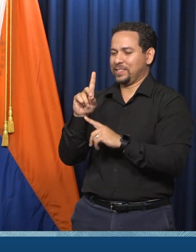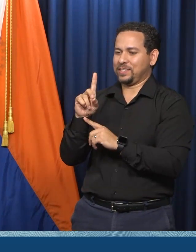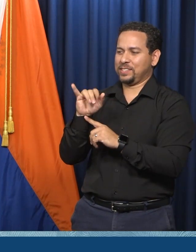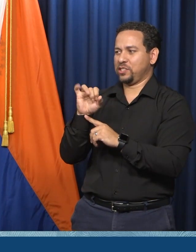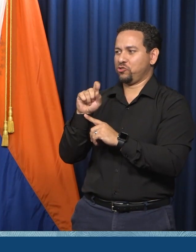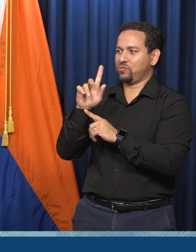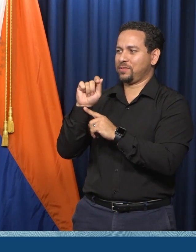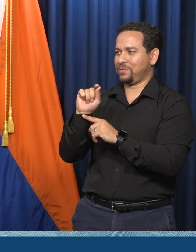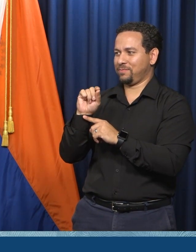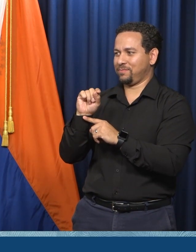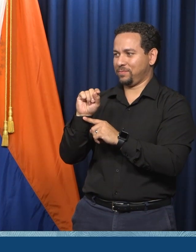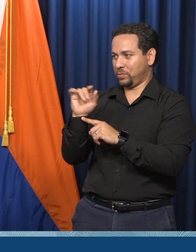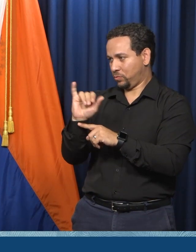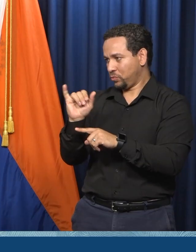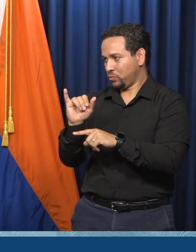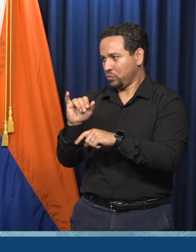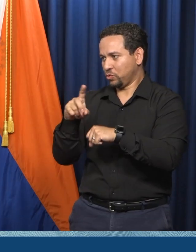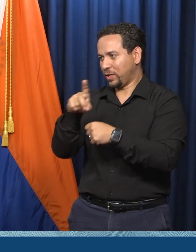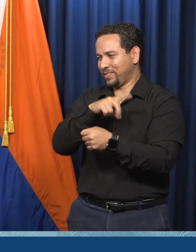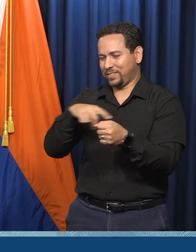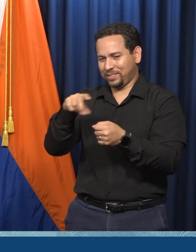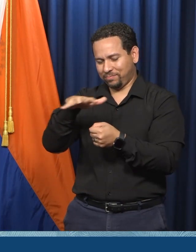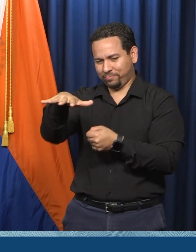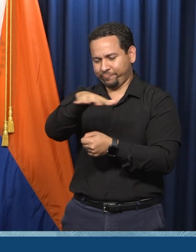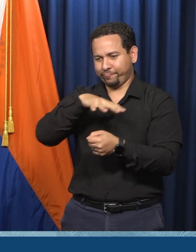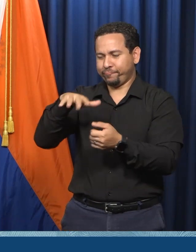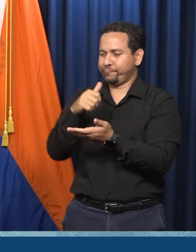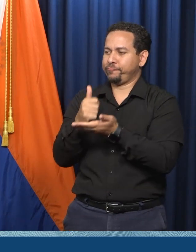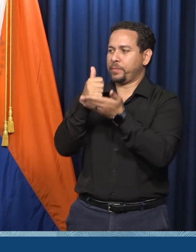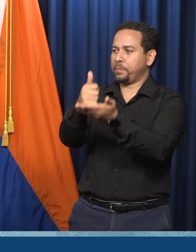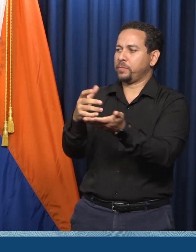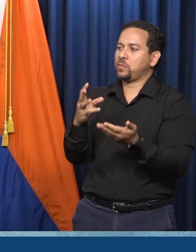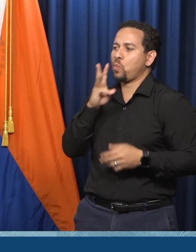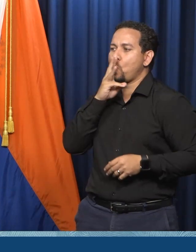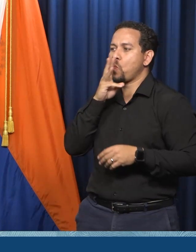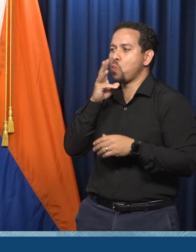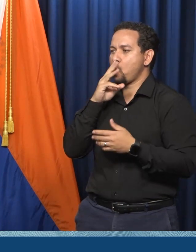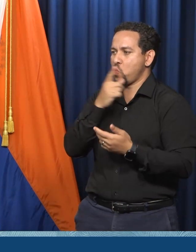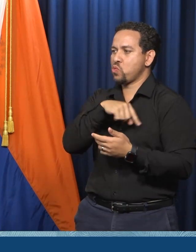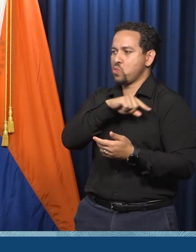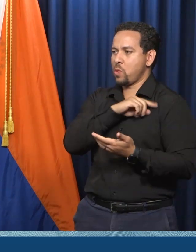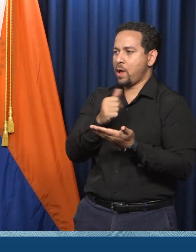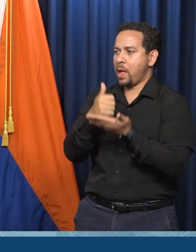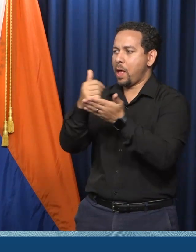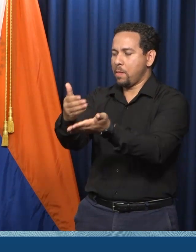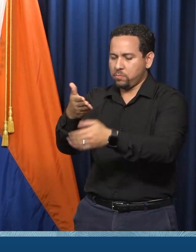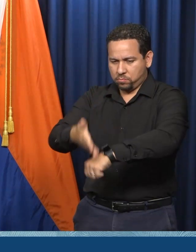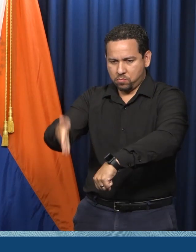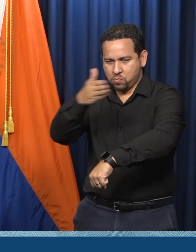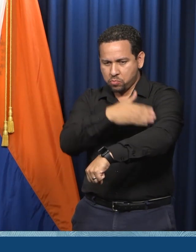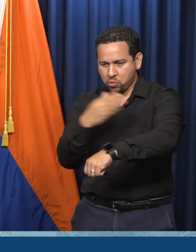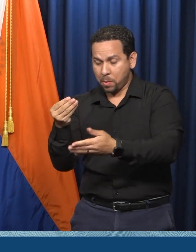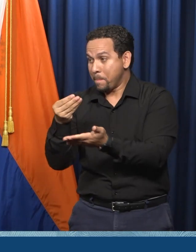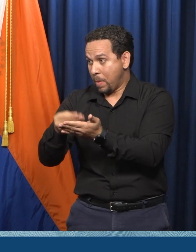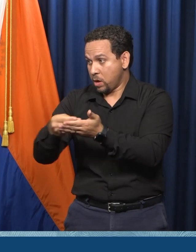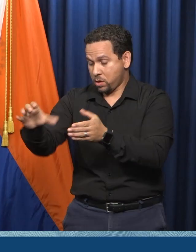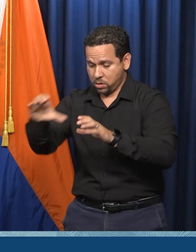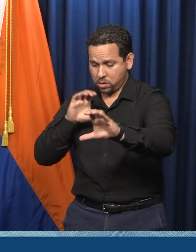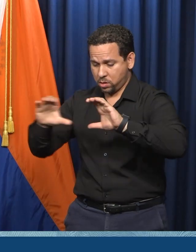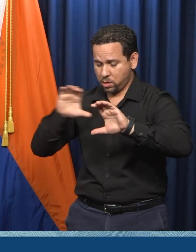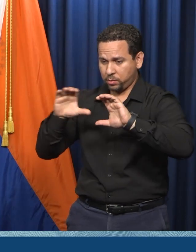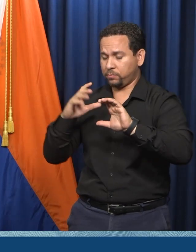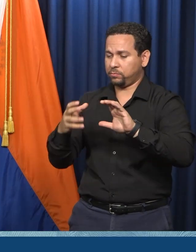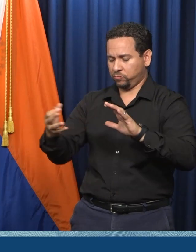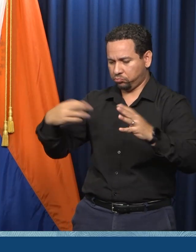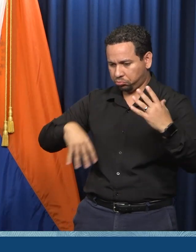City DEP water quality improvement funds, and we will be. We've had some funds from